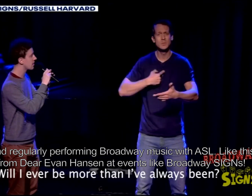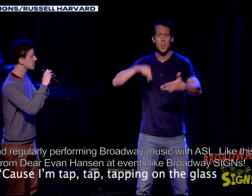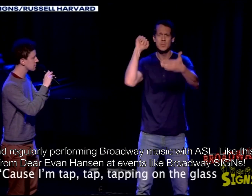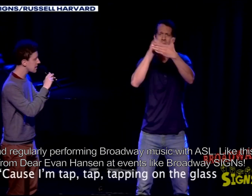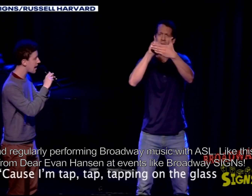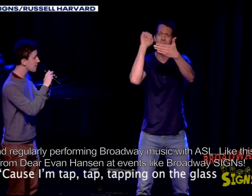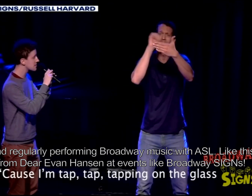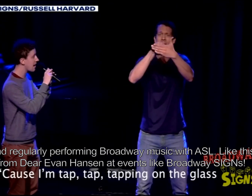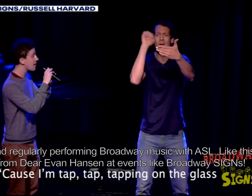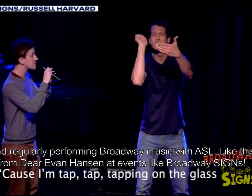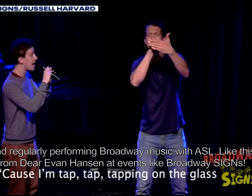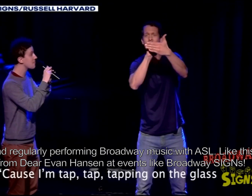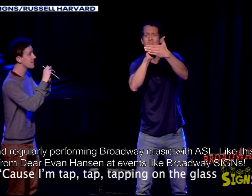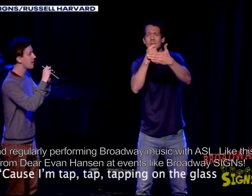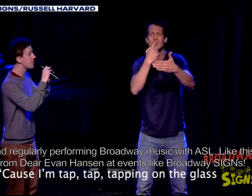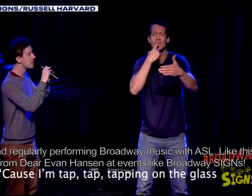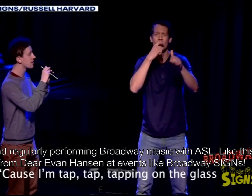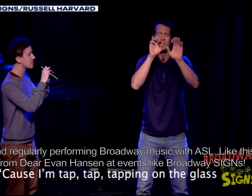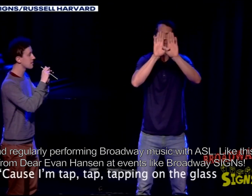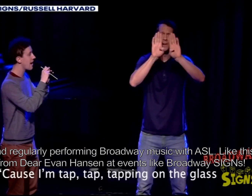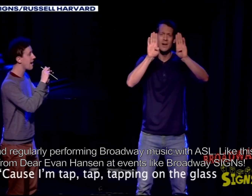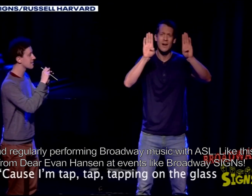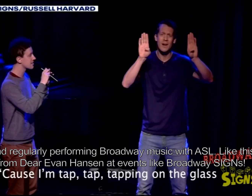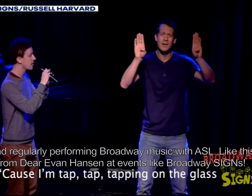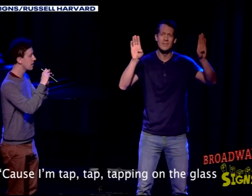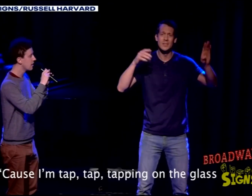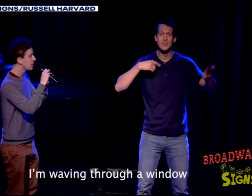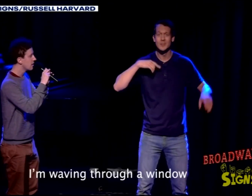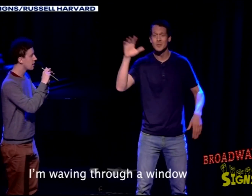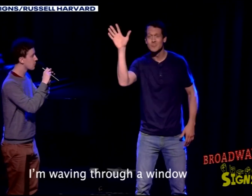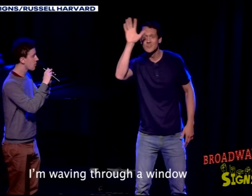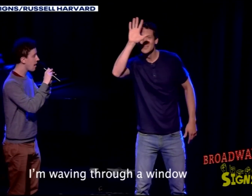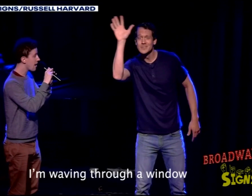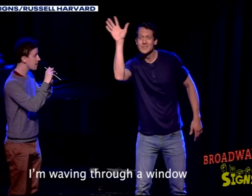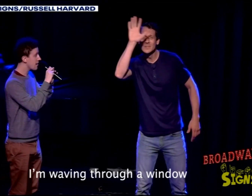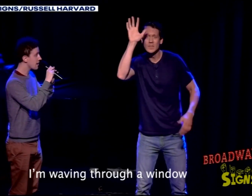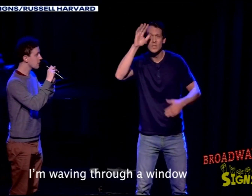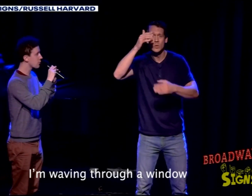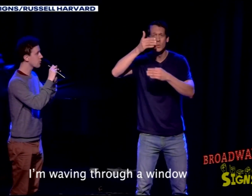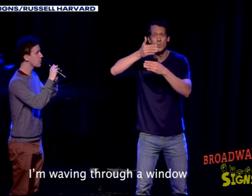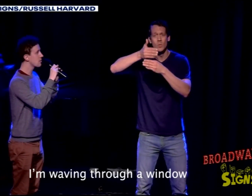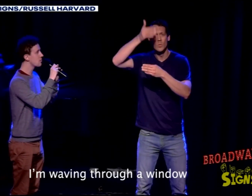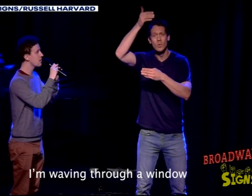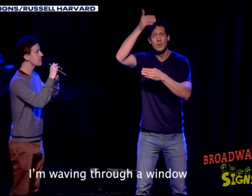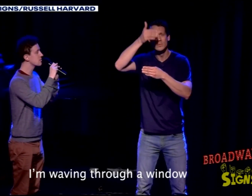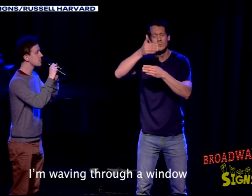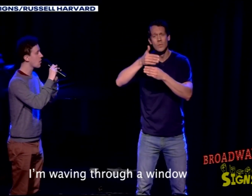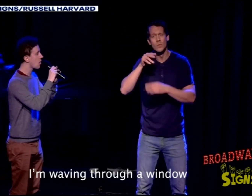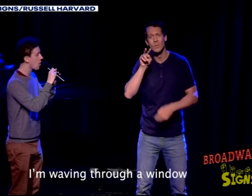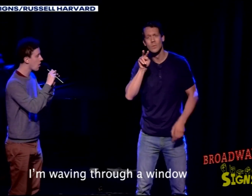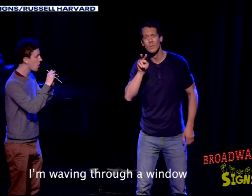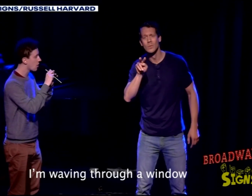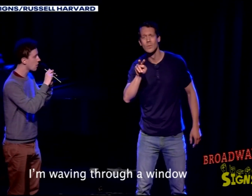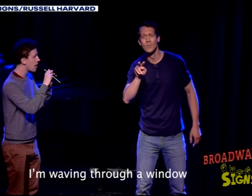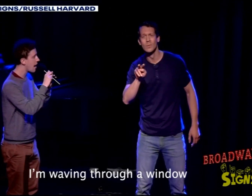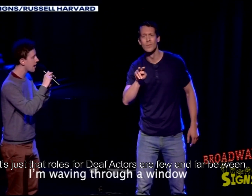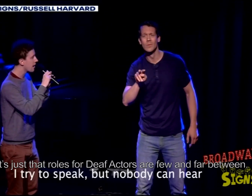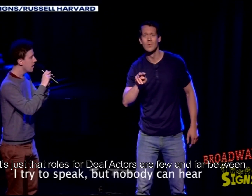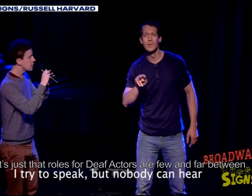Evan Hansen at events like Broadway Signs. I'm waving through a window. It's just